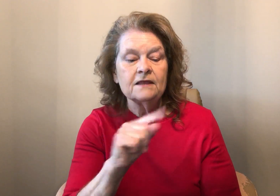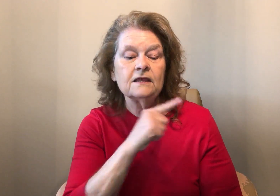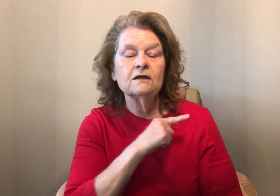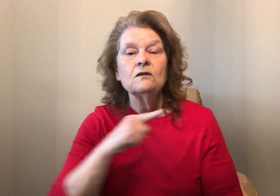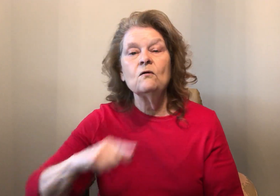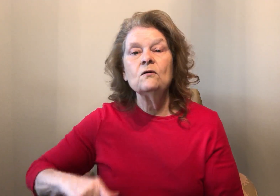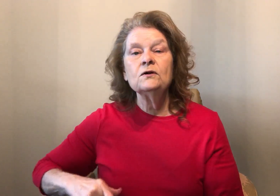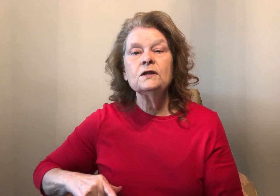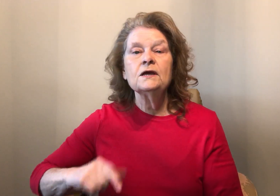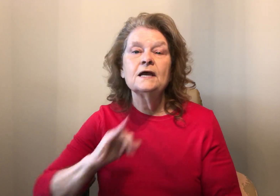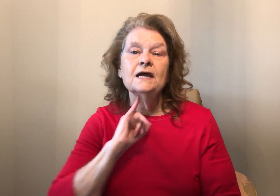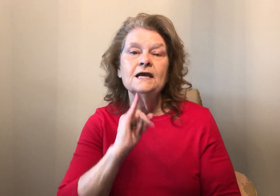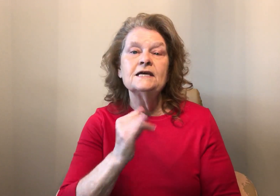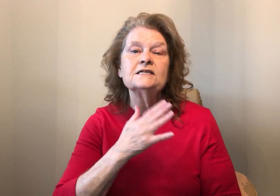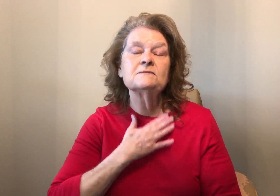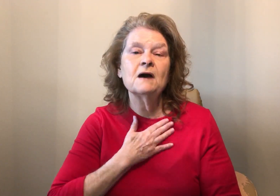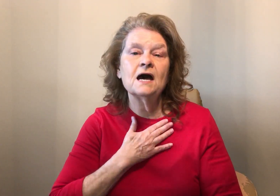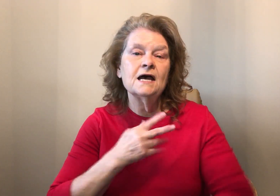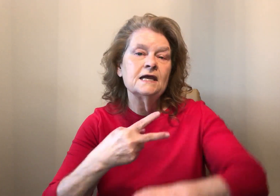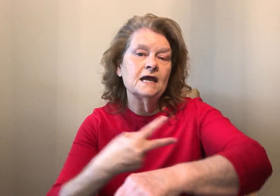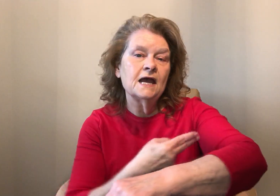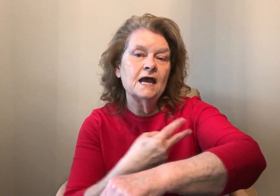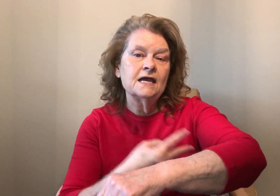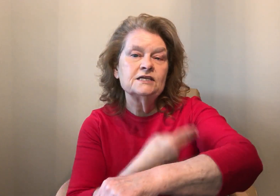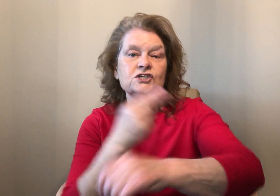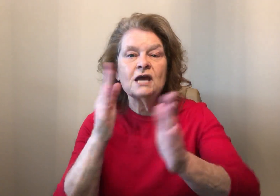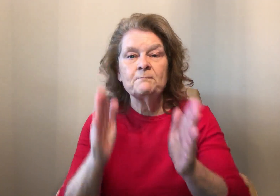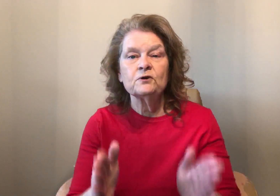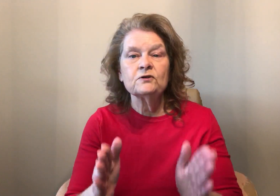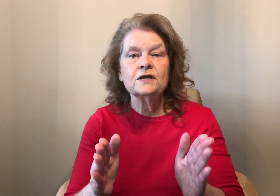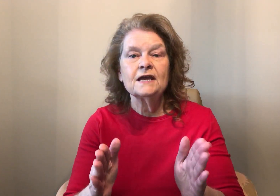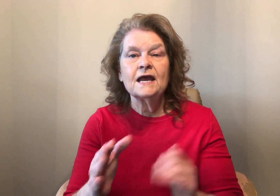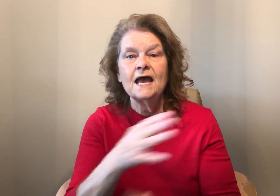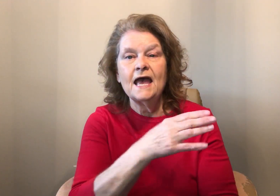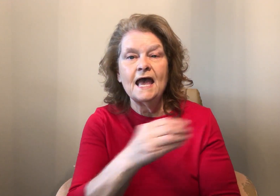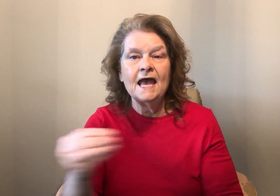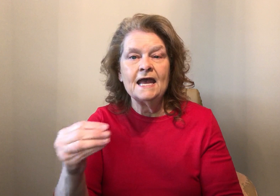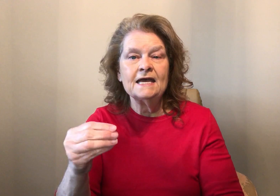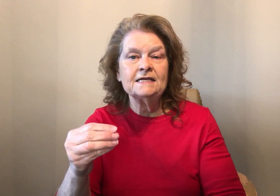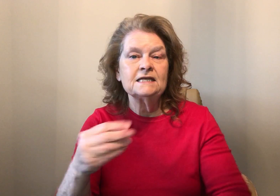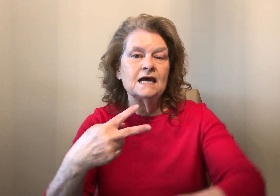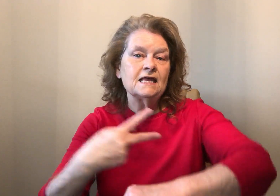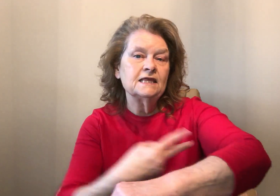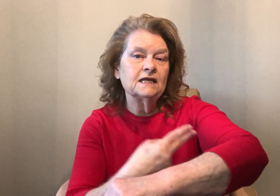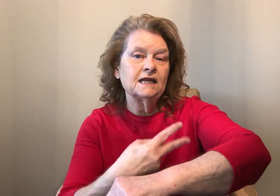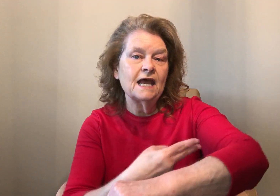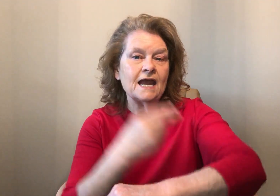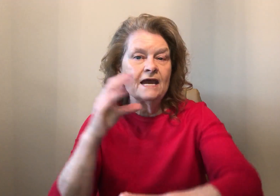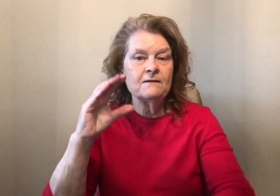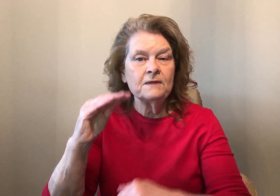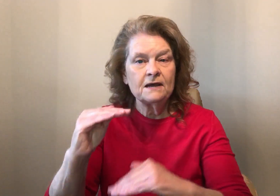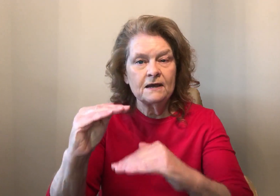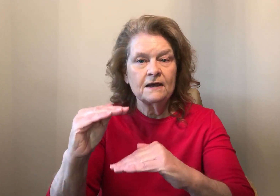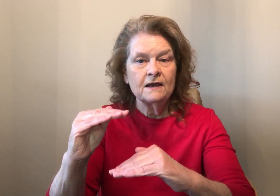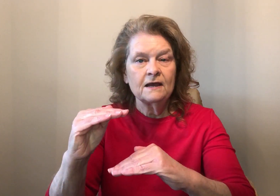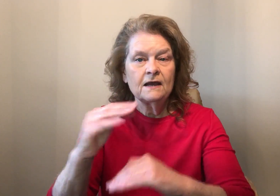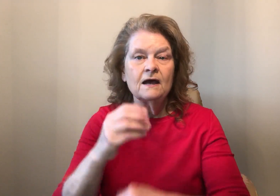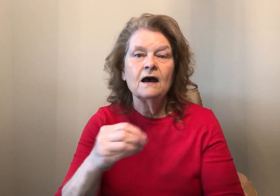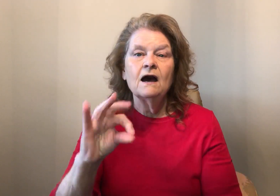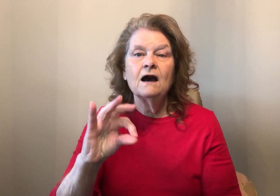The Lord is my shepherd and the Lamb